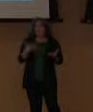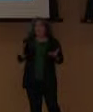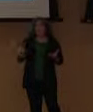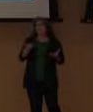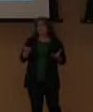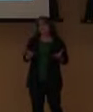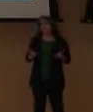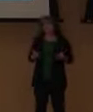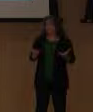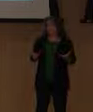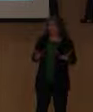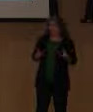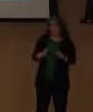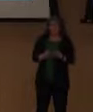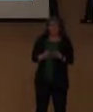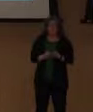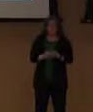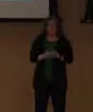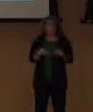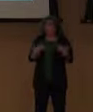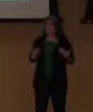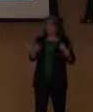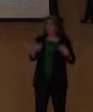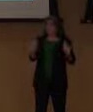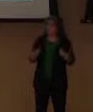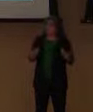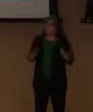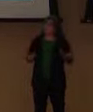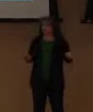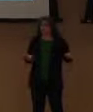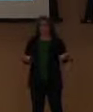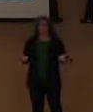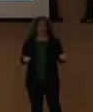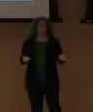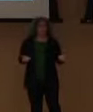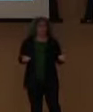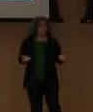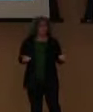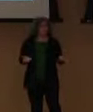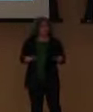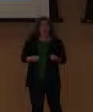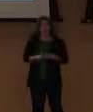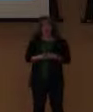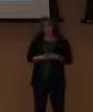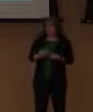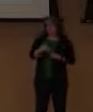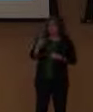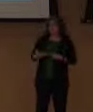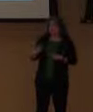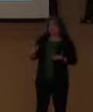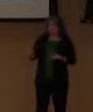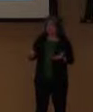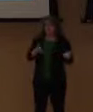socialization. So many of our students, for example, come to school and they've never met another deaf or hard of hearing student. But